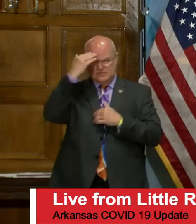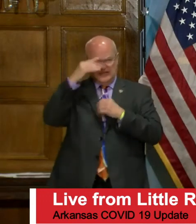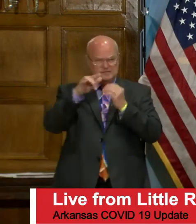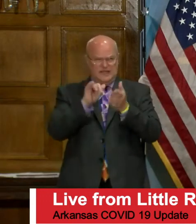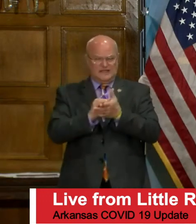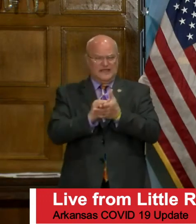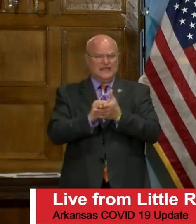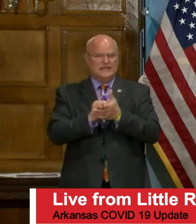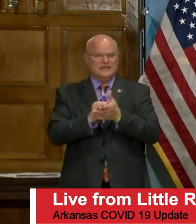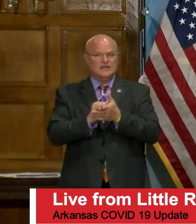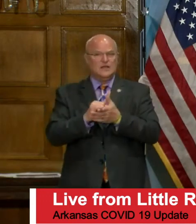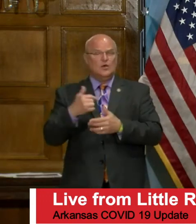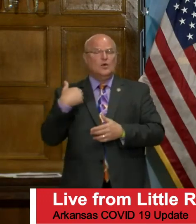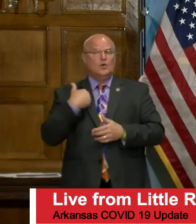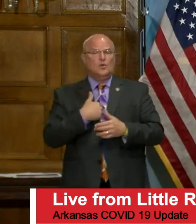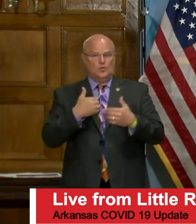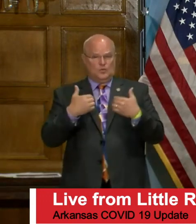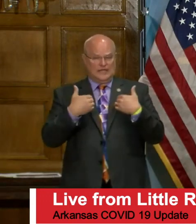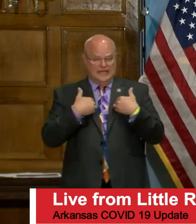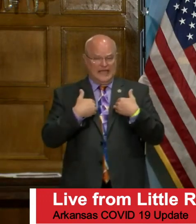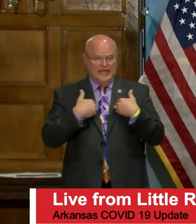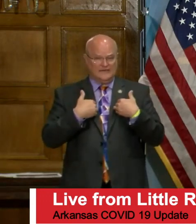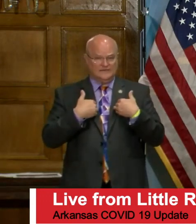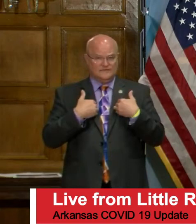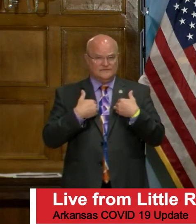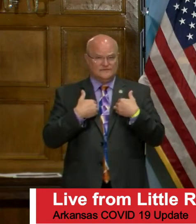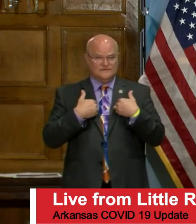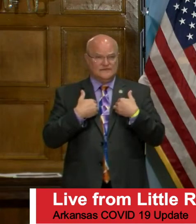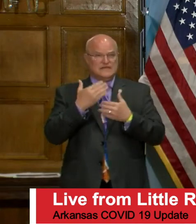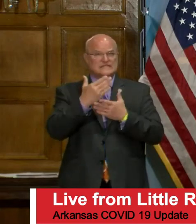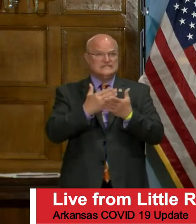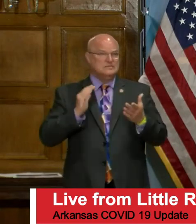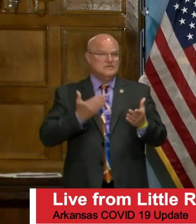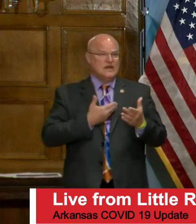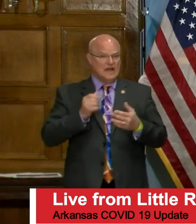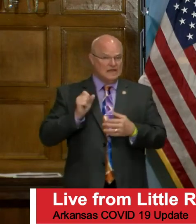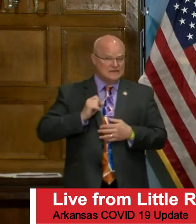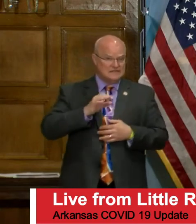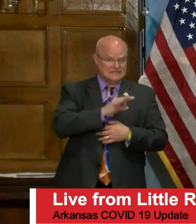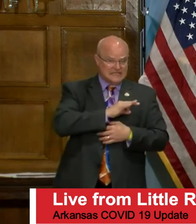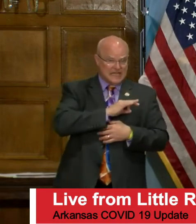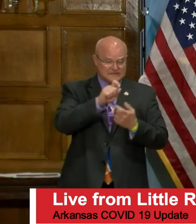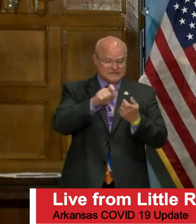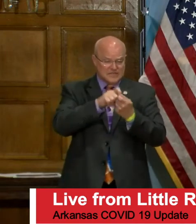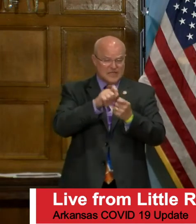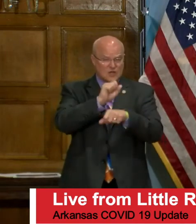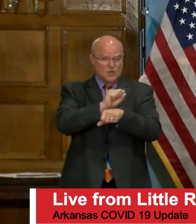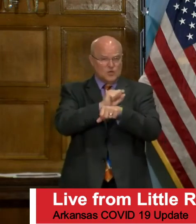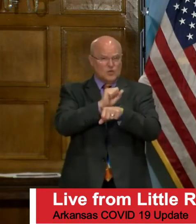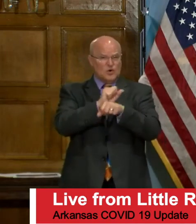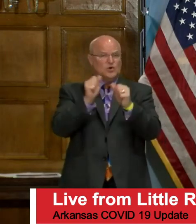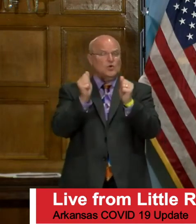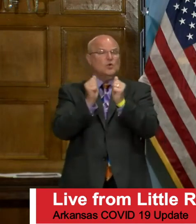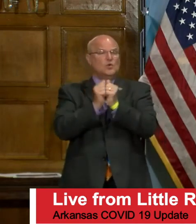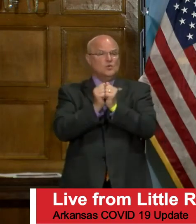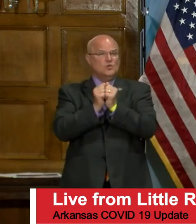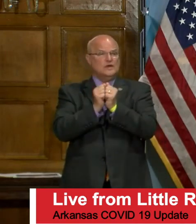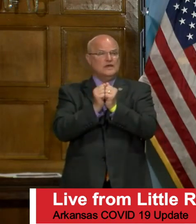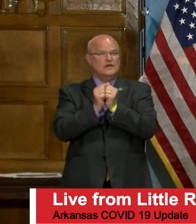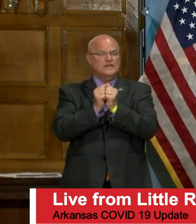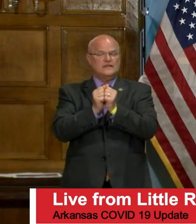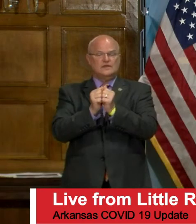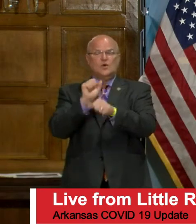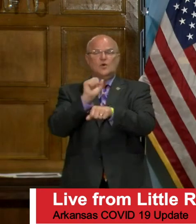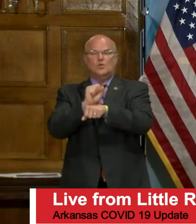on that. We have some of our staff who specifically work with